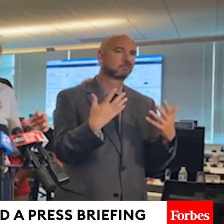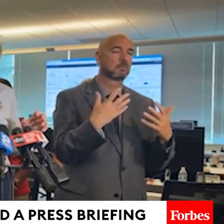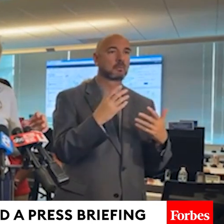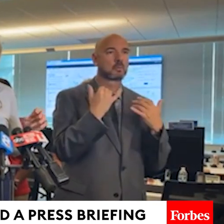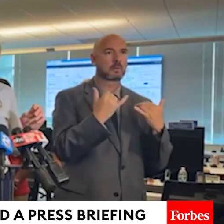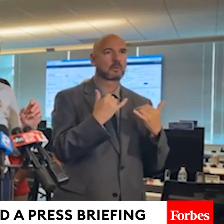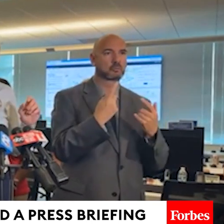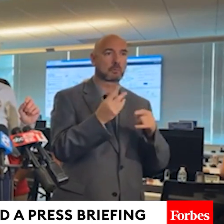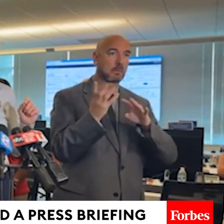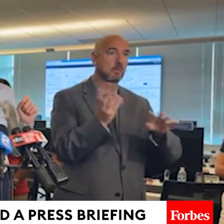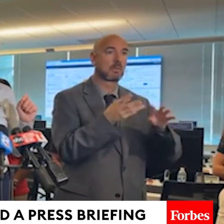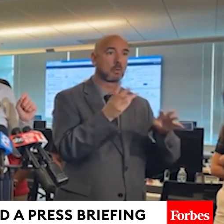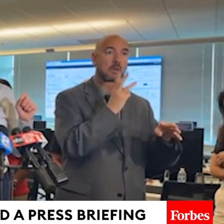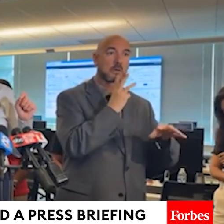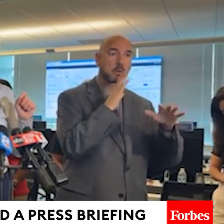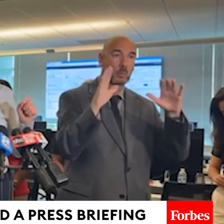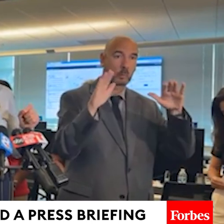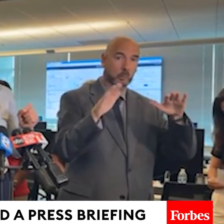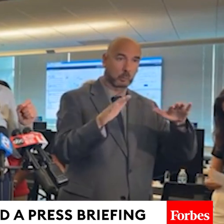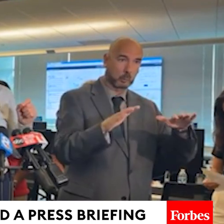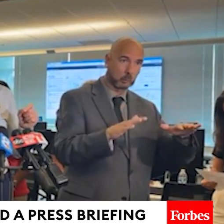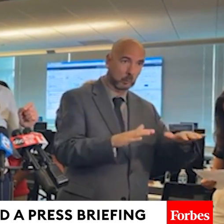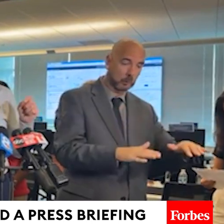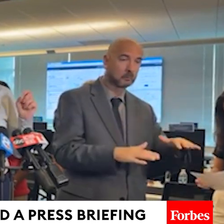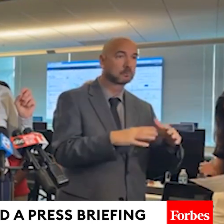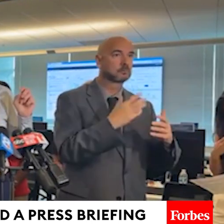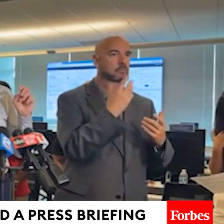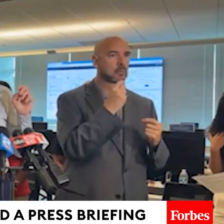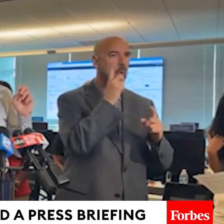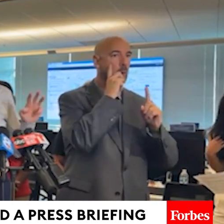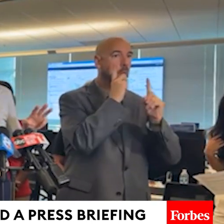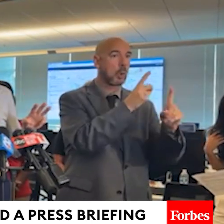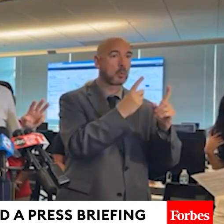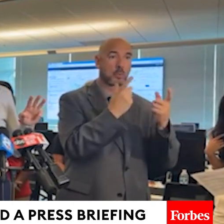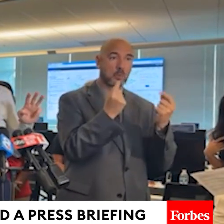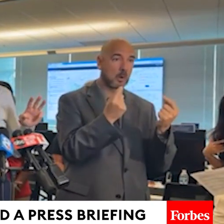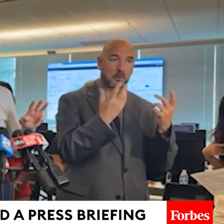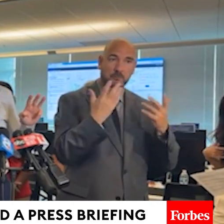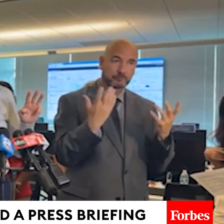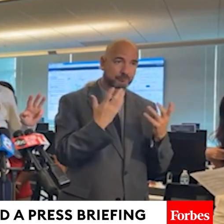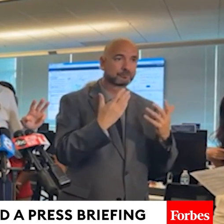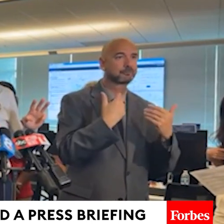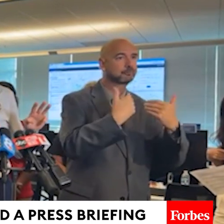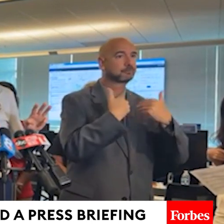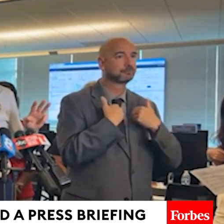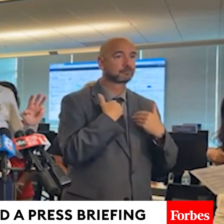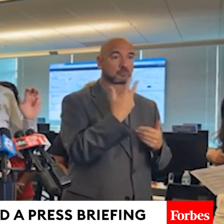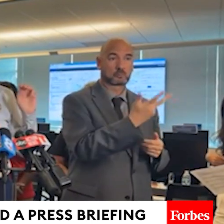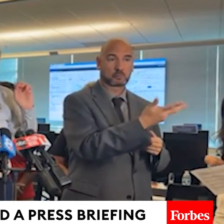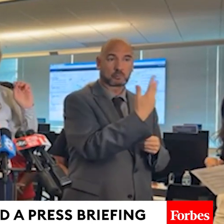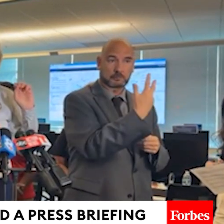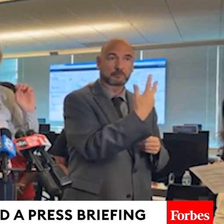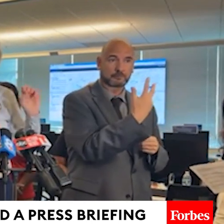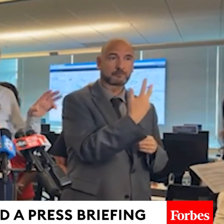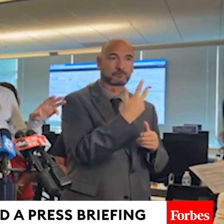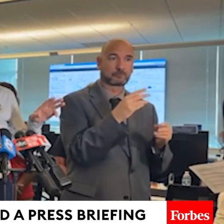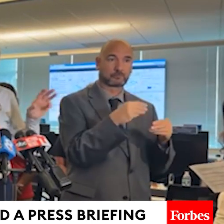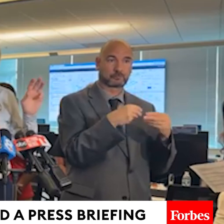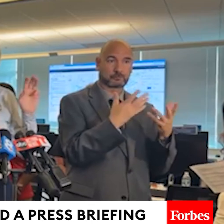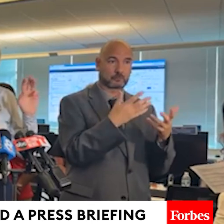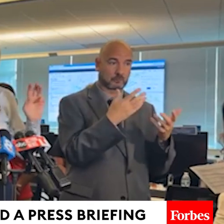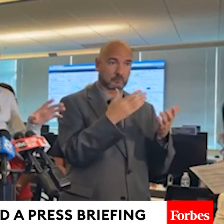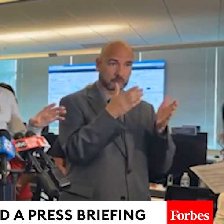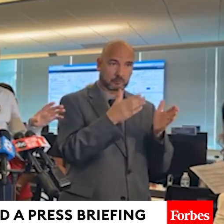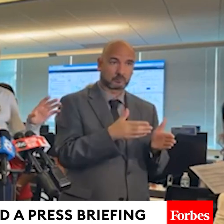that out, and the goal is to have 3 of those providers,